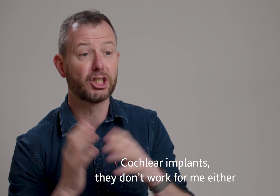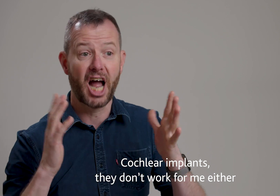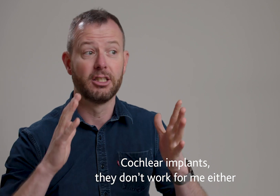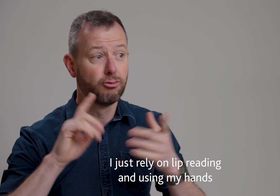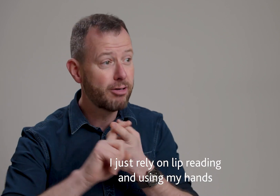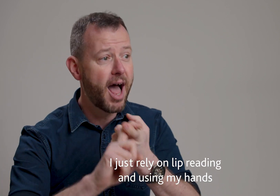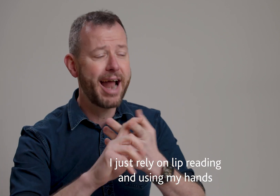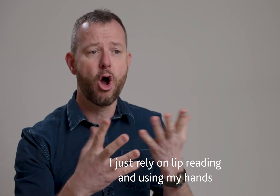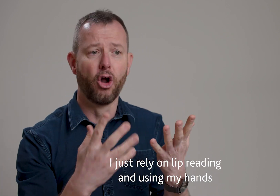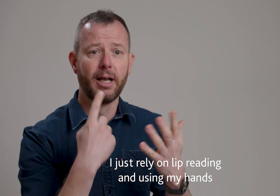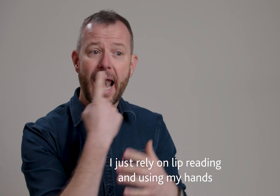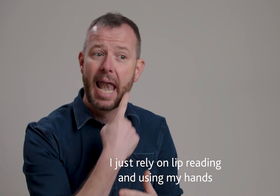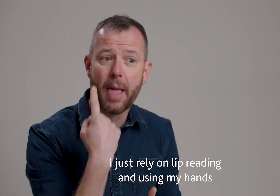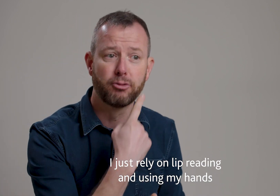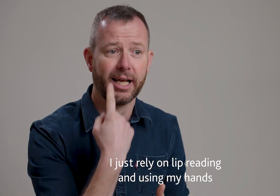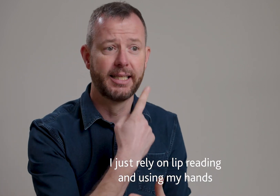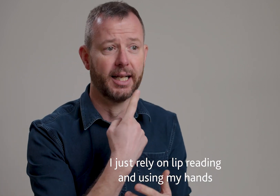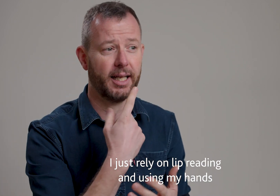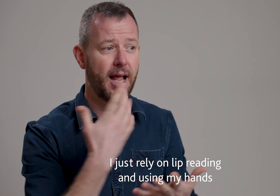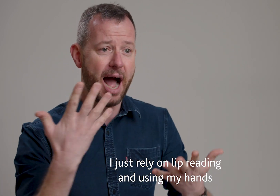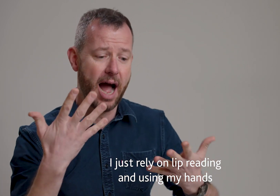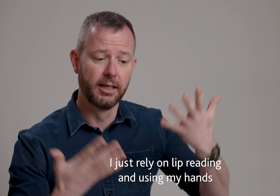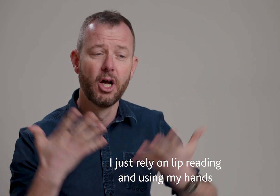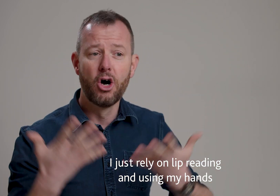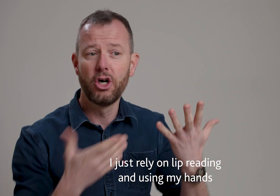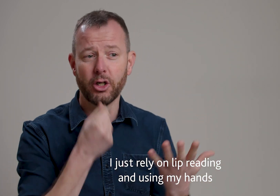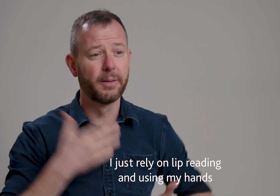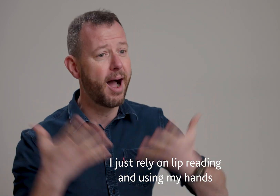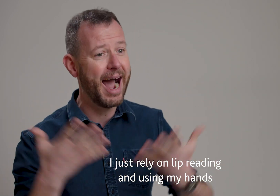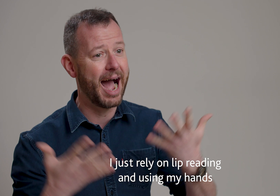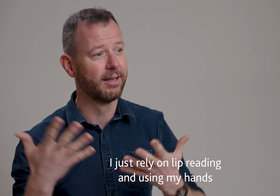After relying on lip reading and using my hand.